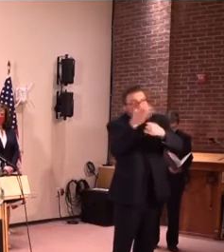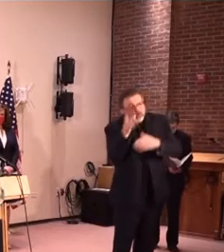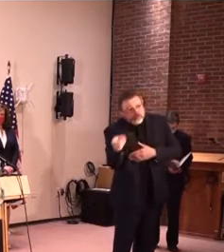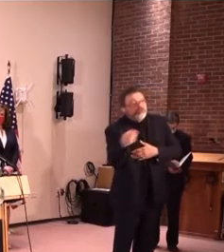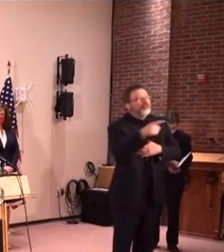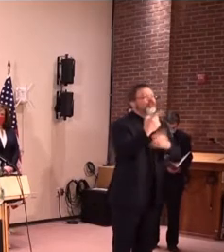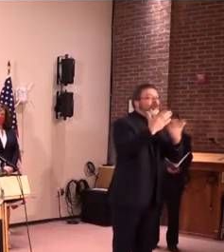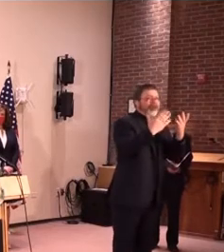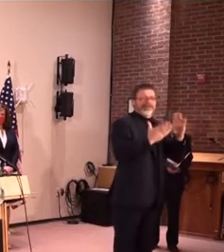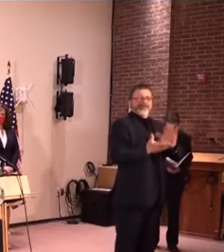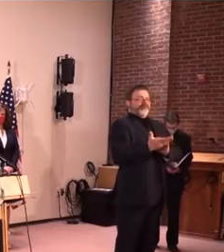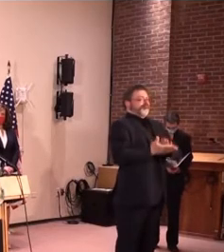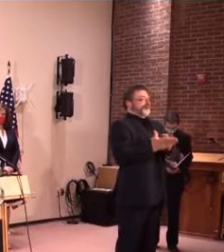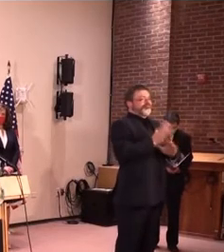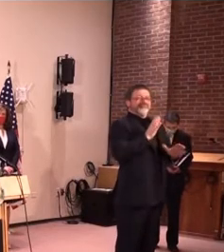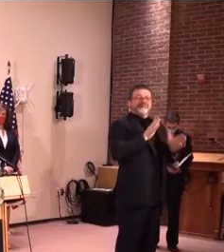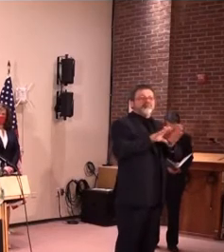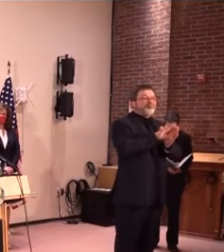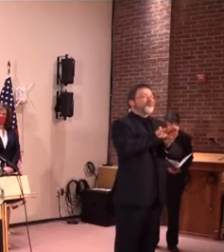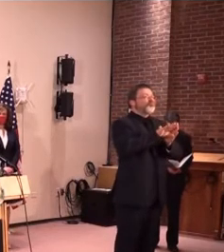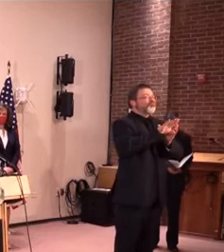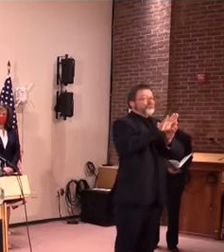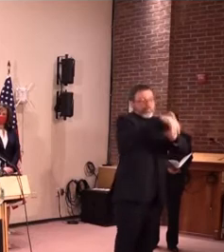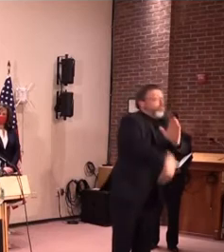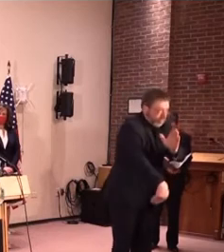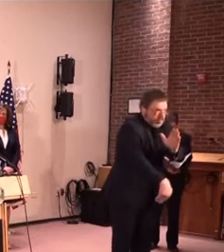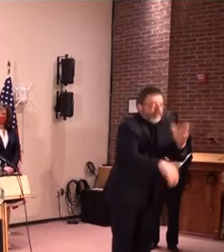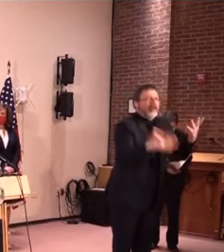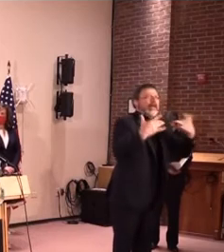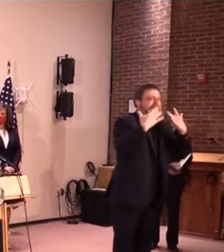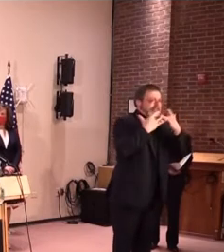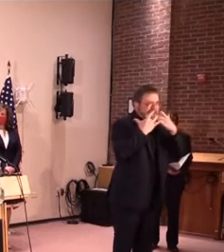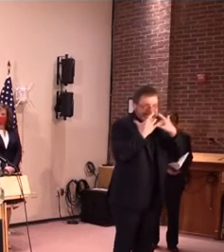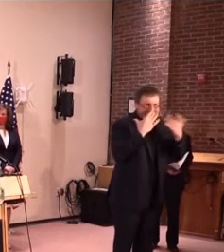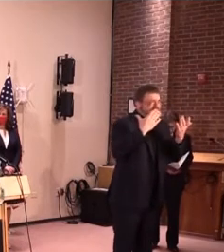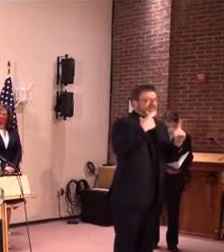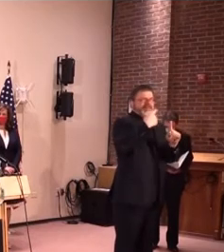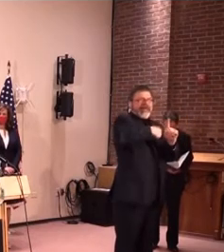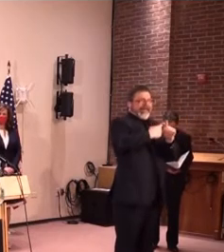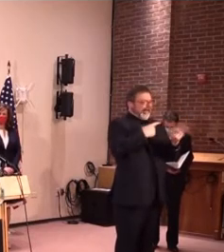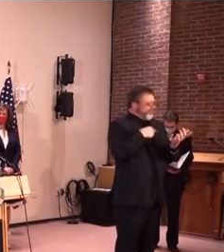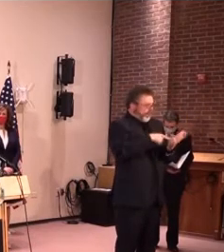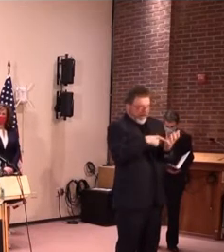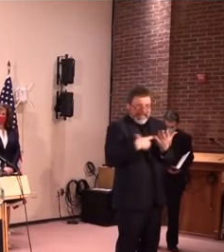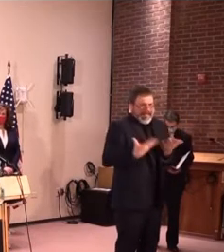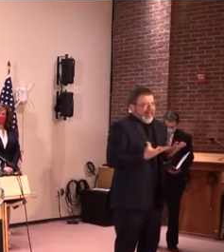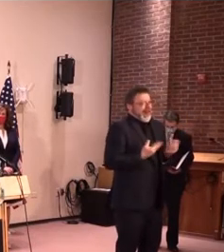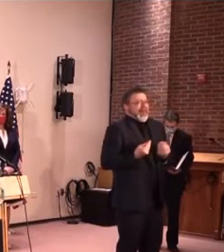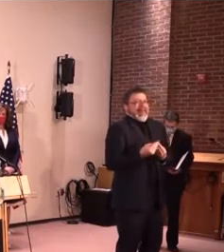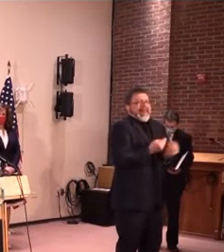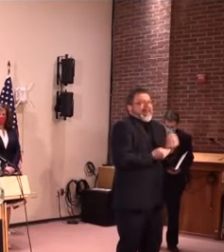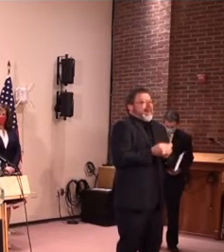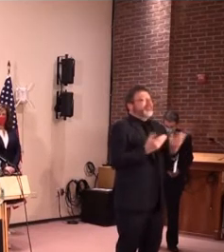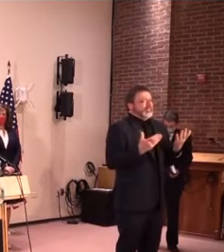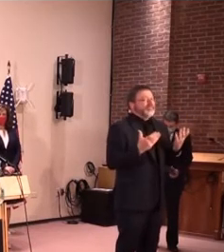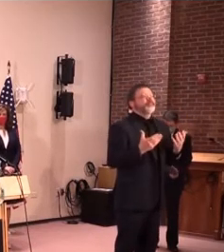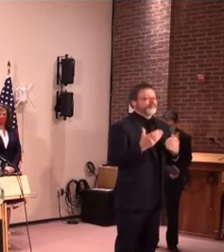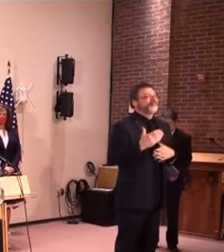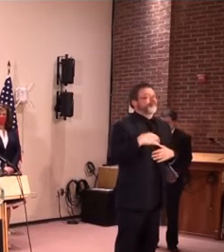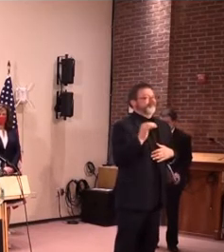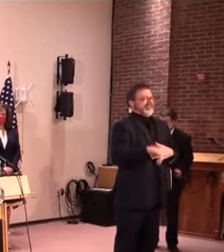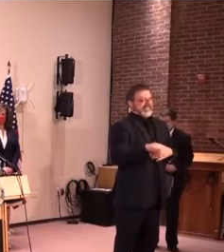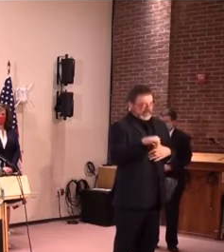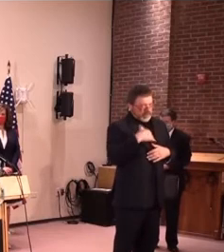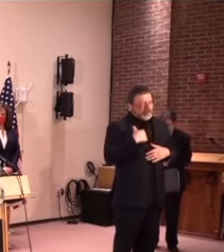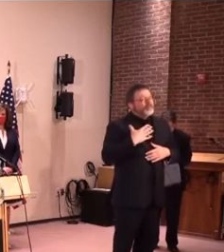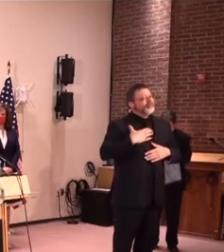rent. Employers who care deeply about their employees facing gut-wrenching decisions on who gets